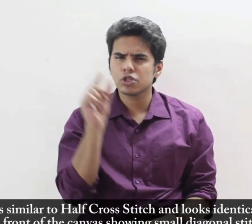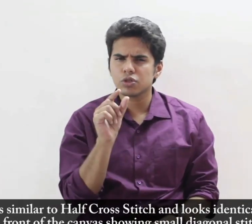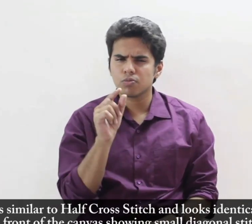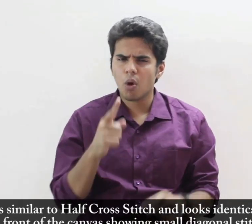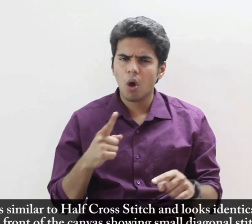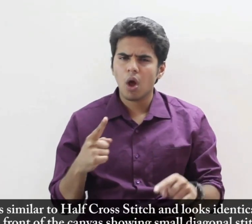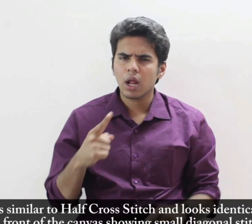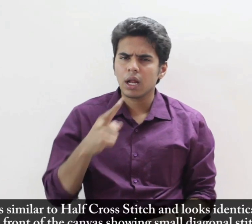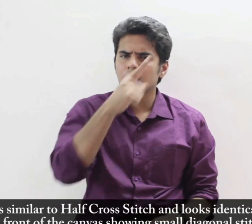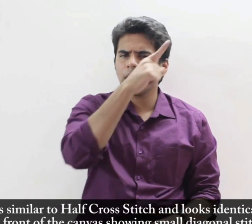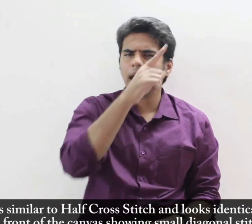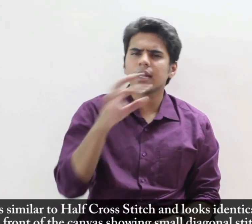stitches.